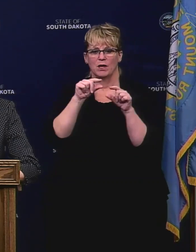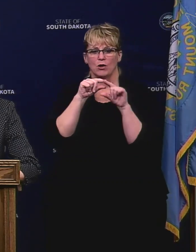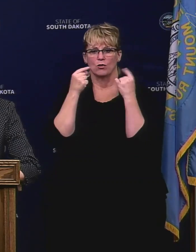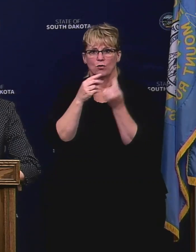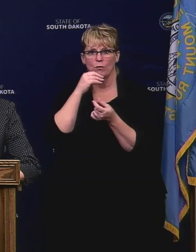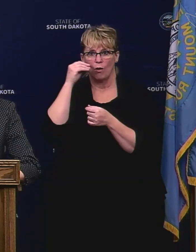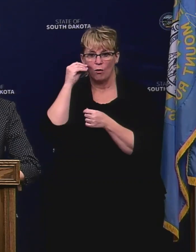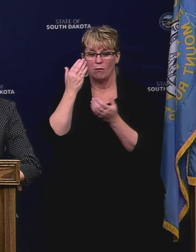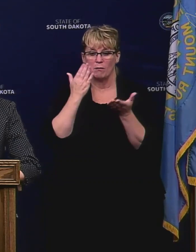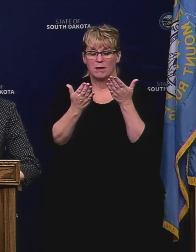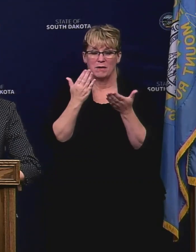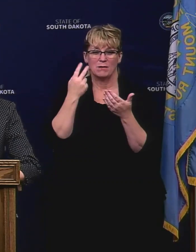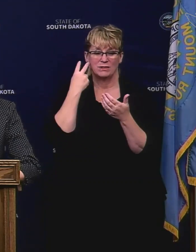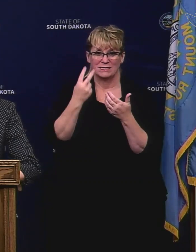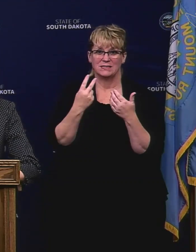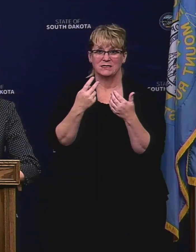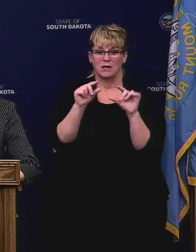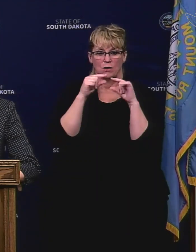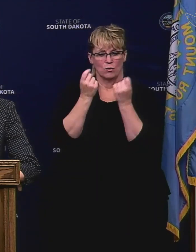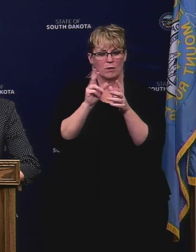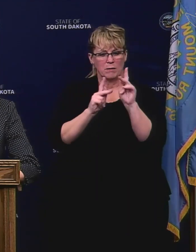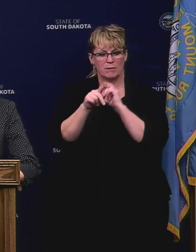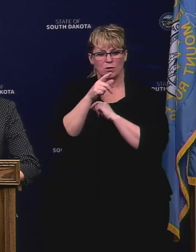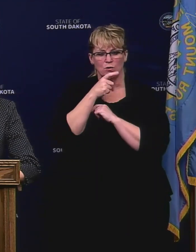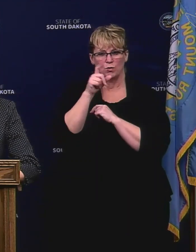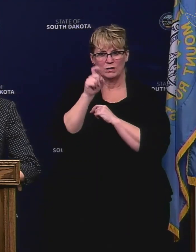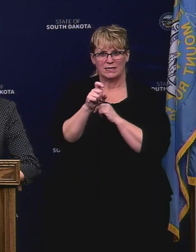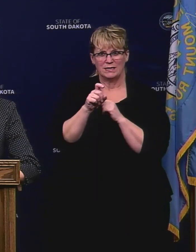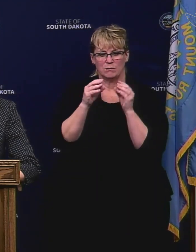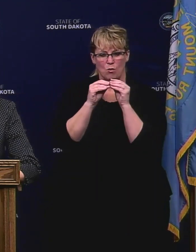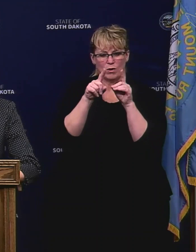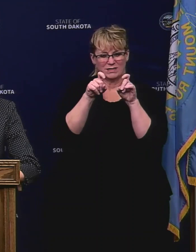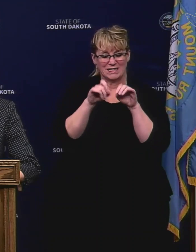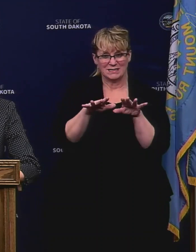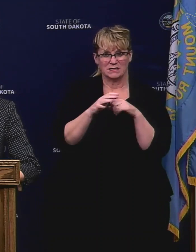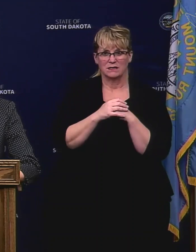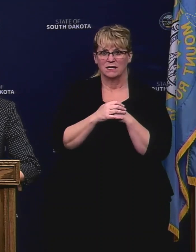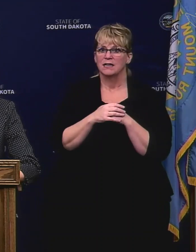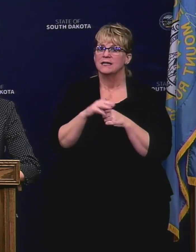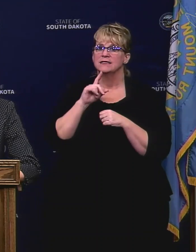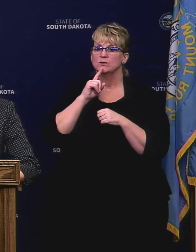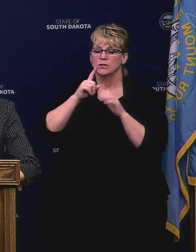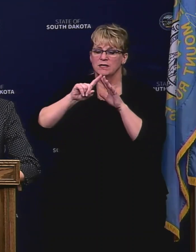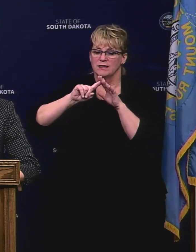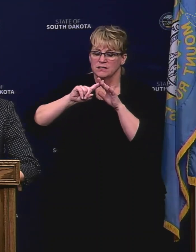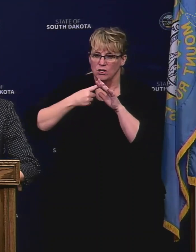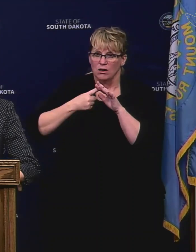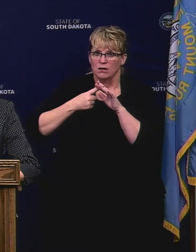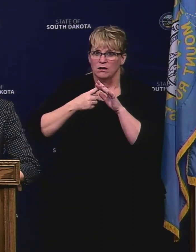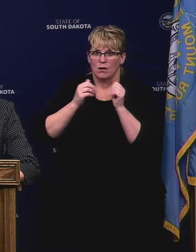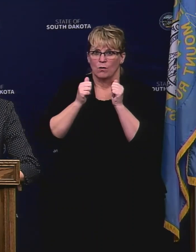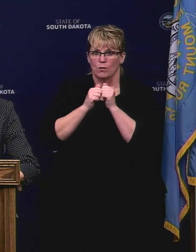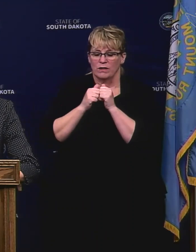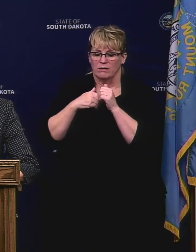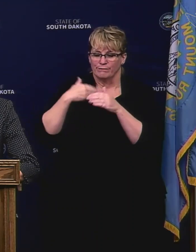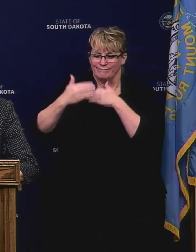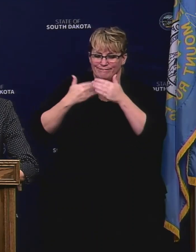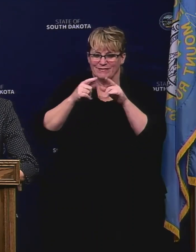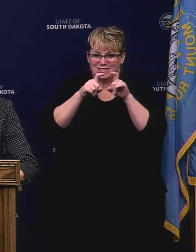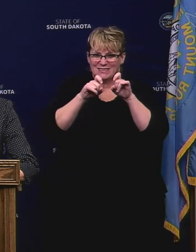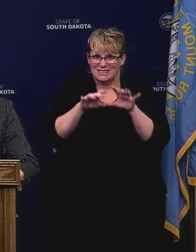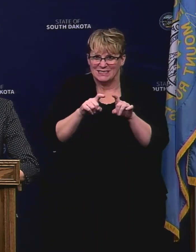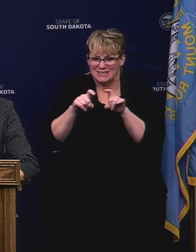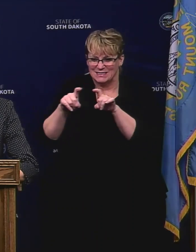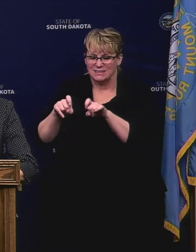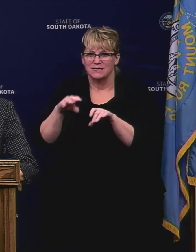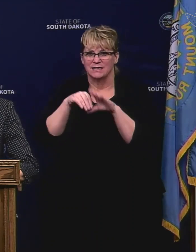where we might see a vulnerable population. And so this is really just the start of us doing aggressive testing in the state of South Dakota,